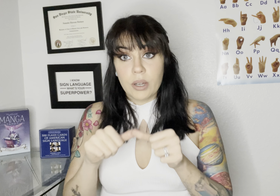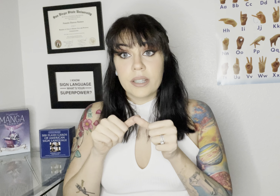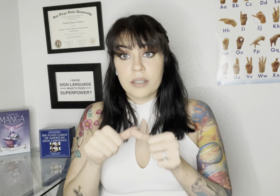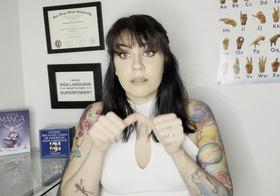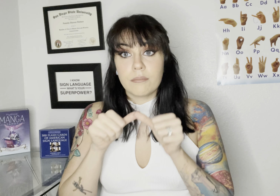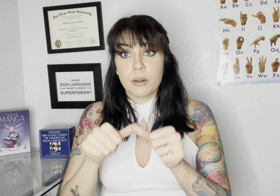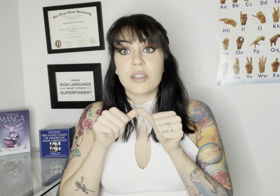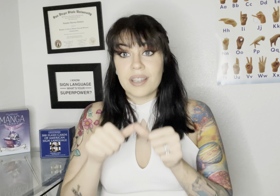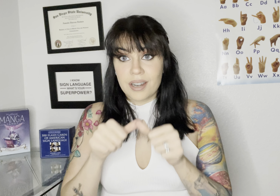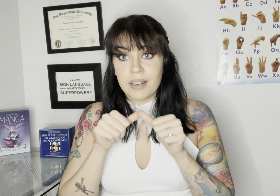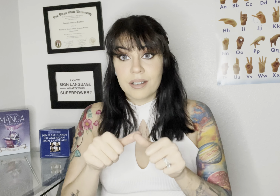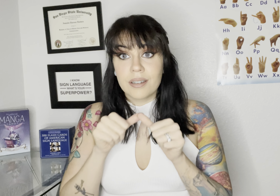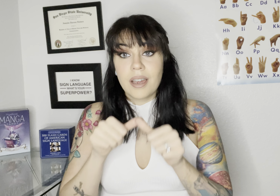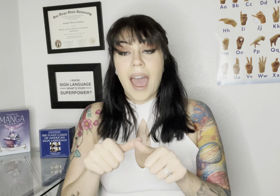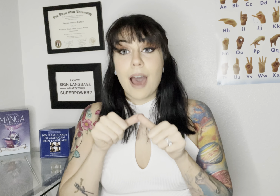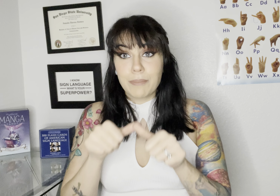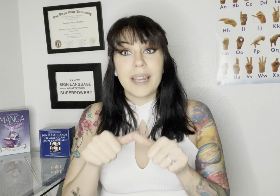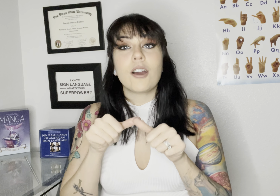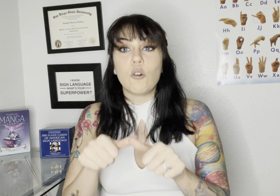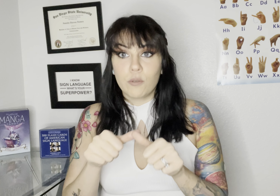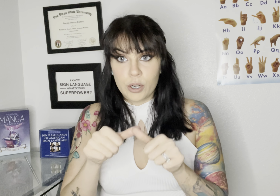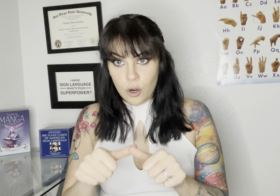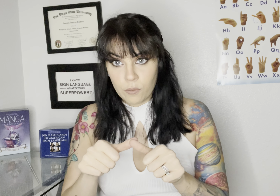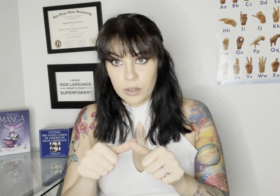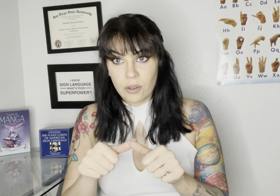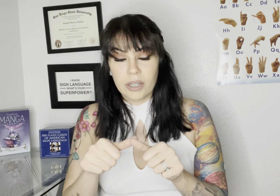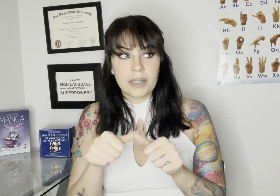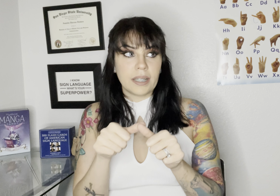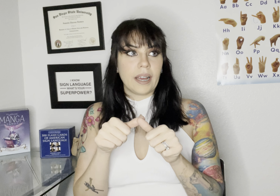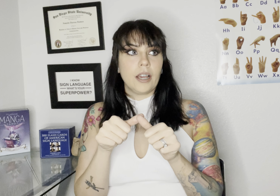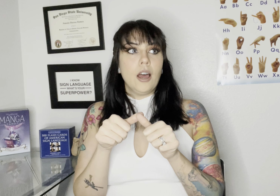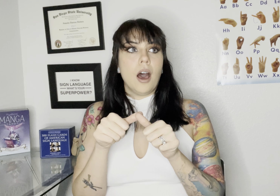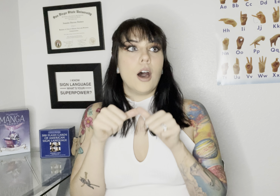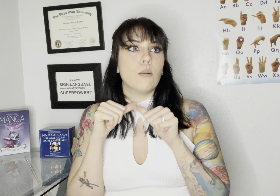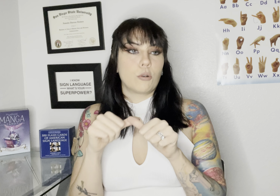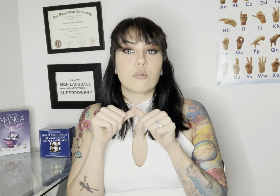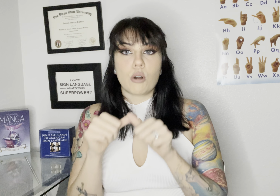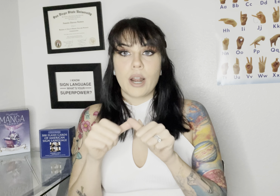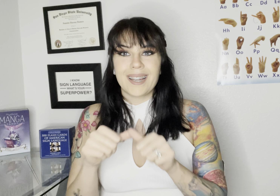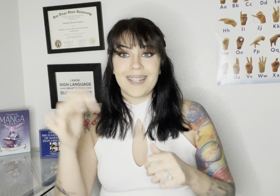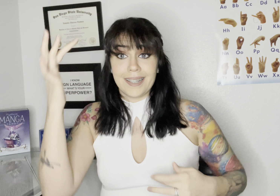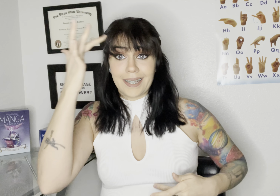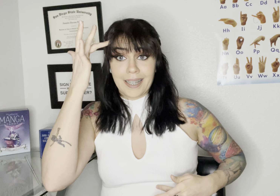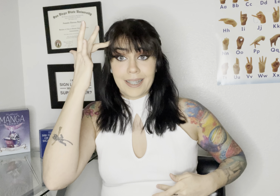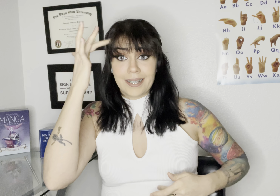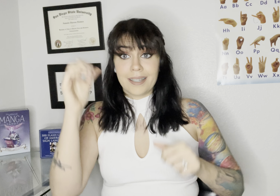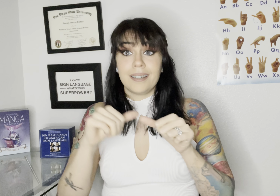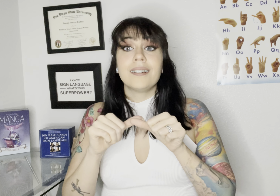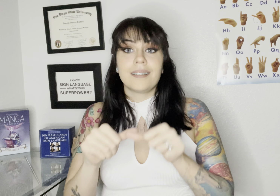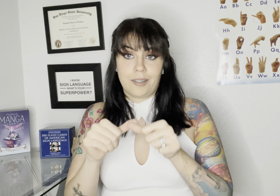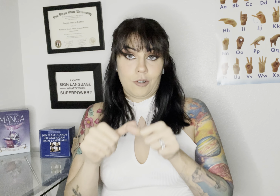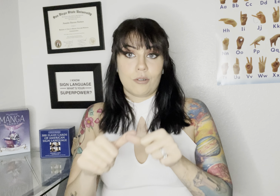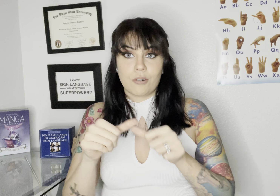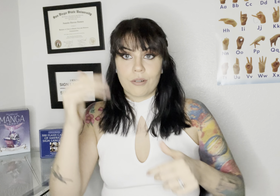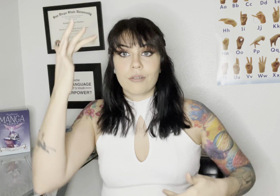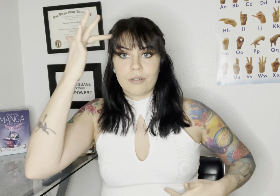Continuous, persistent, happening over and over. So this is like chronic disease, like